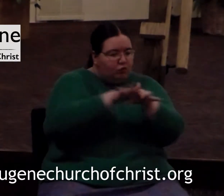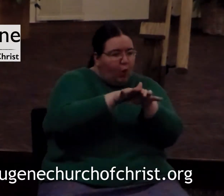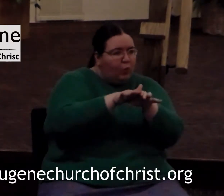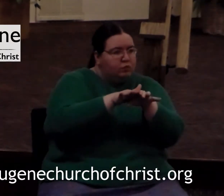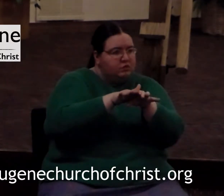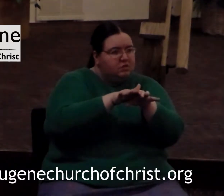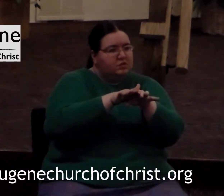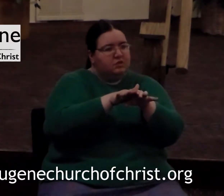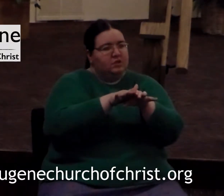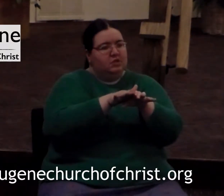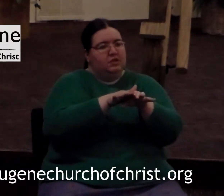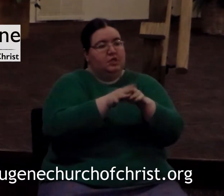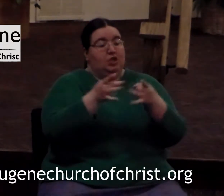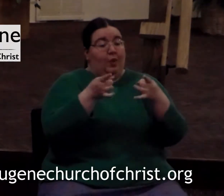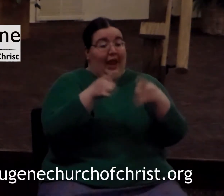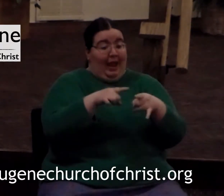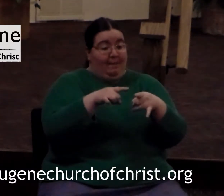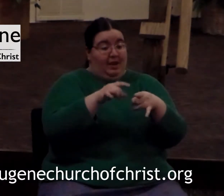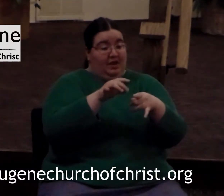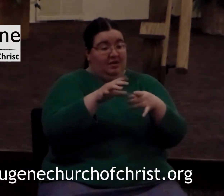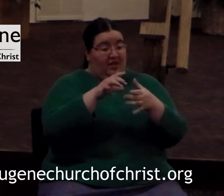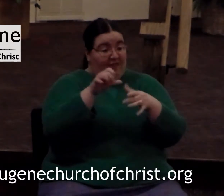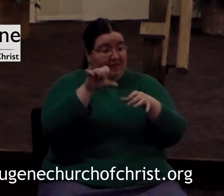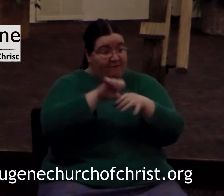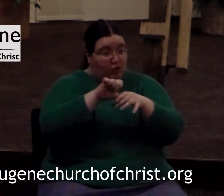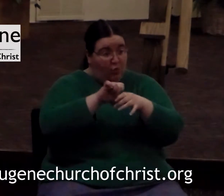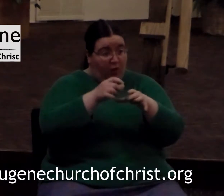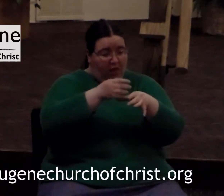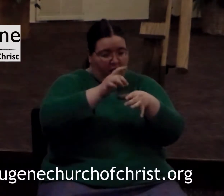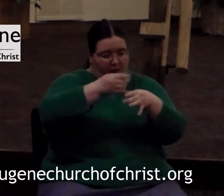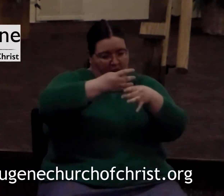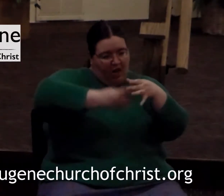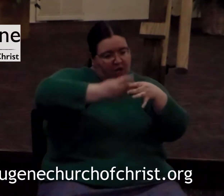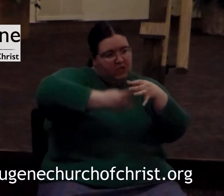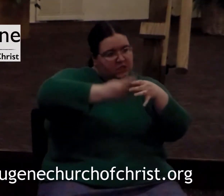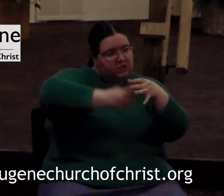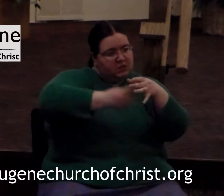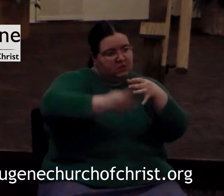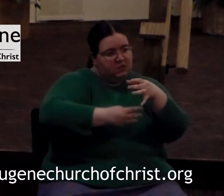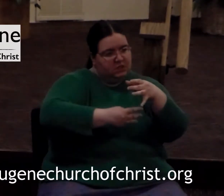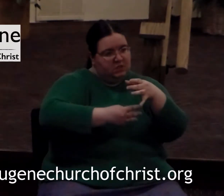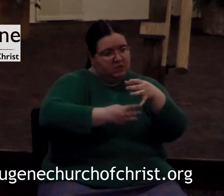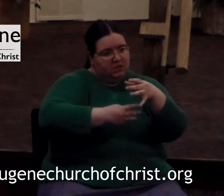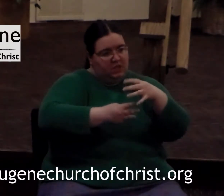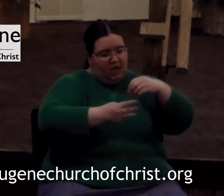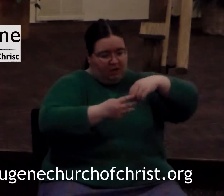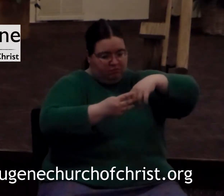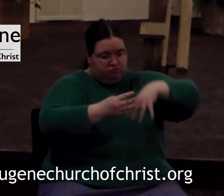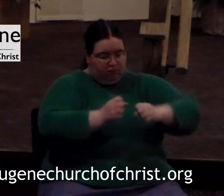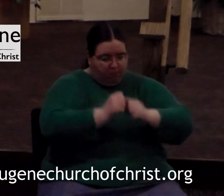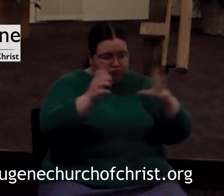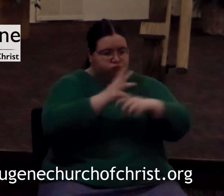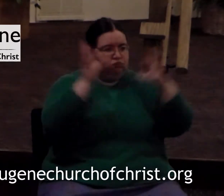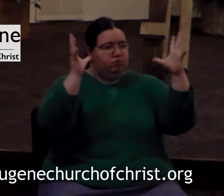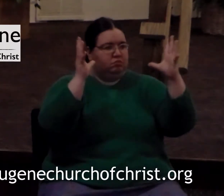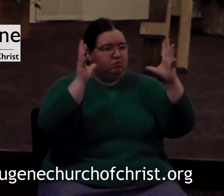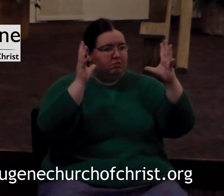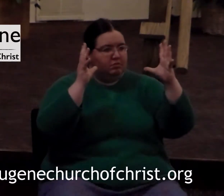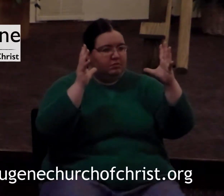And of all the things on that piece of equipment, this ring seems small. But when that one thing doesn't